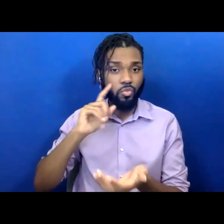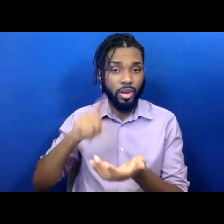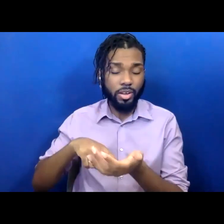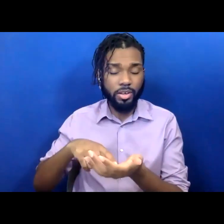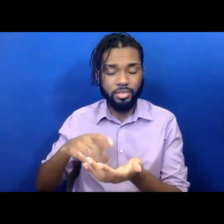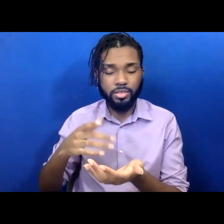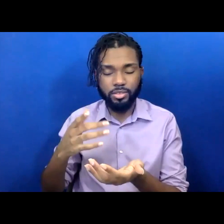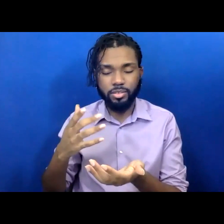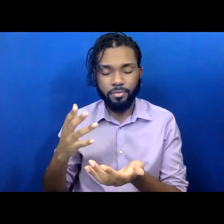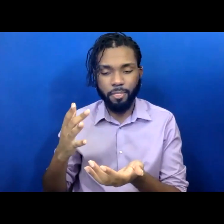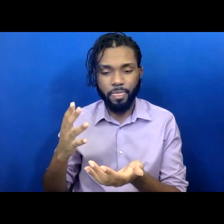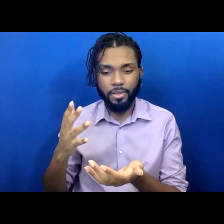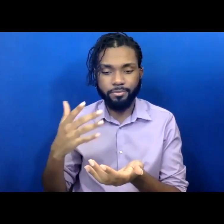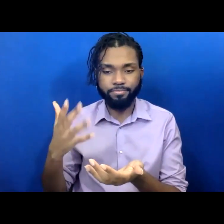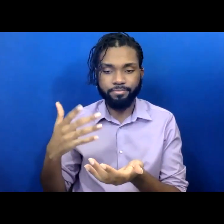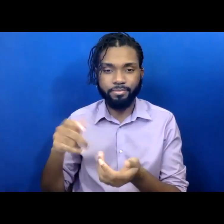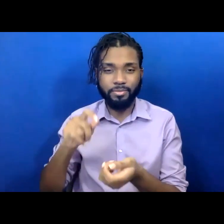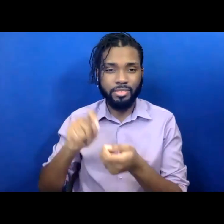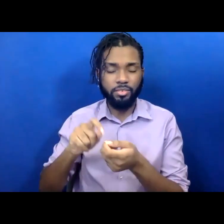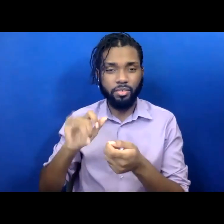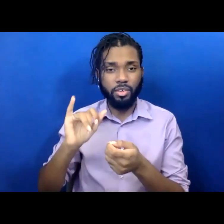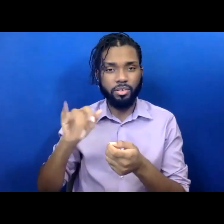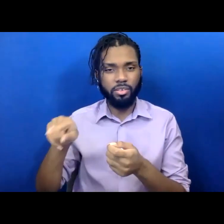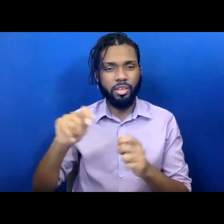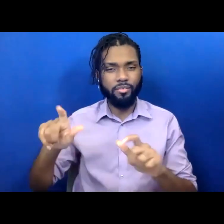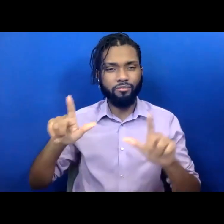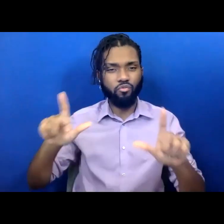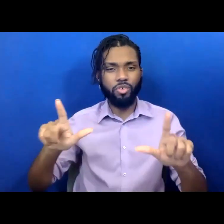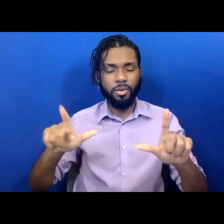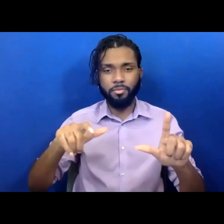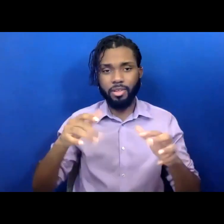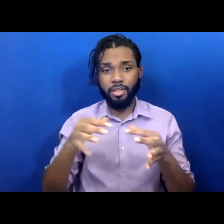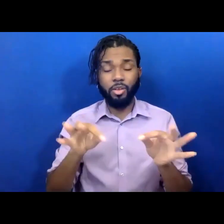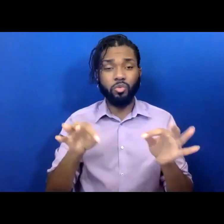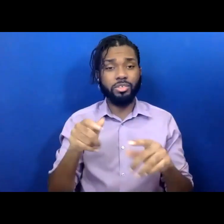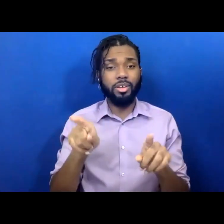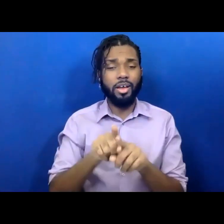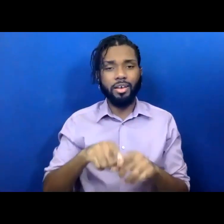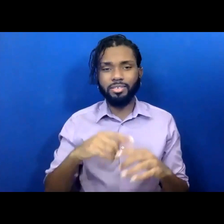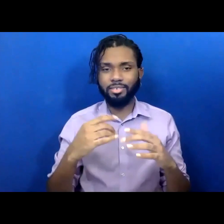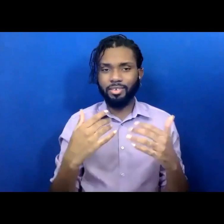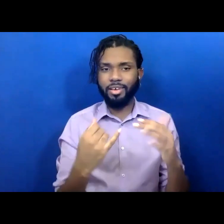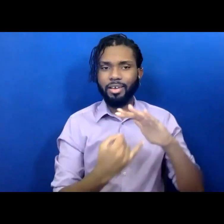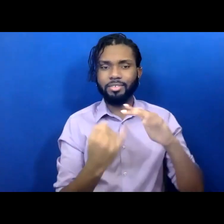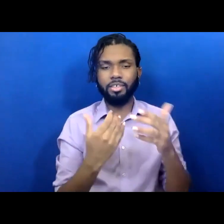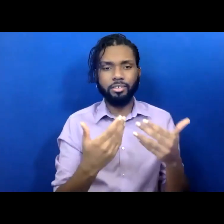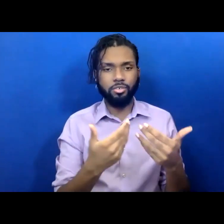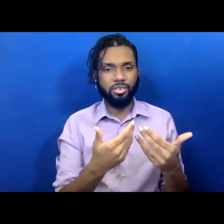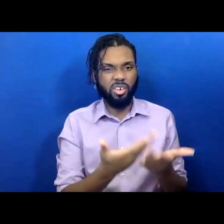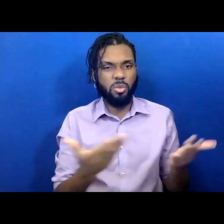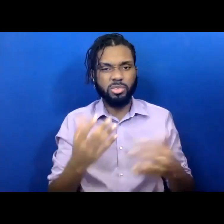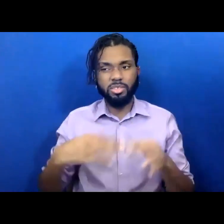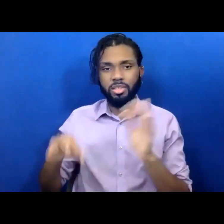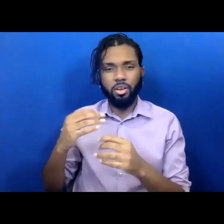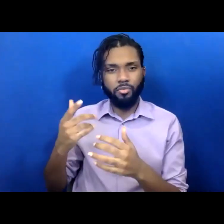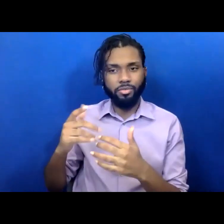linguists, it gets framed in terms of languages as isolated objects rather than Indigenous communities who claim those languages. And so